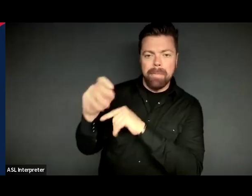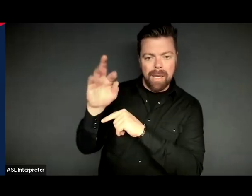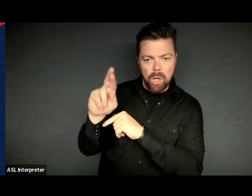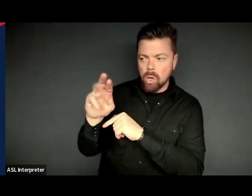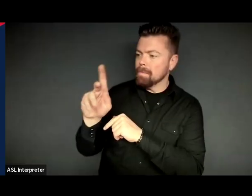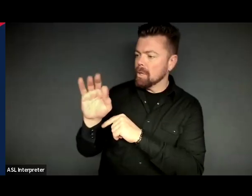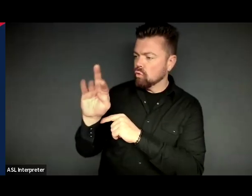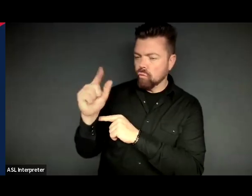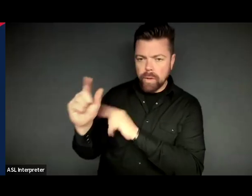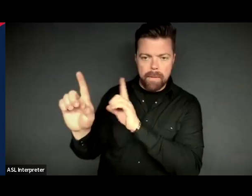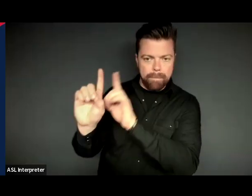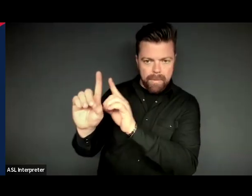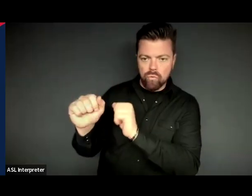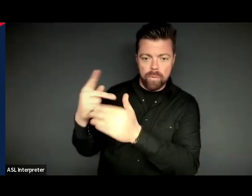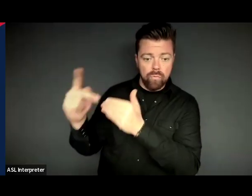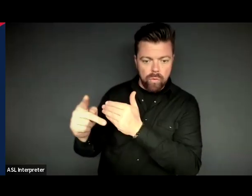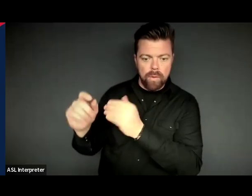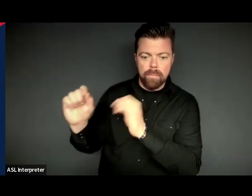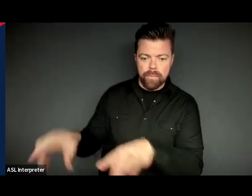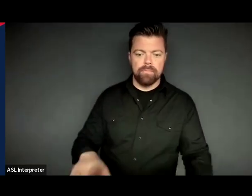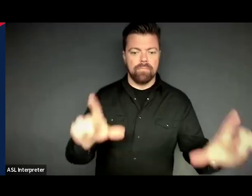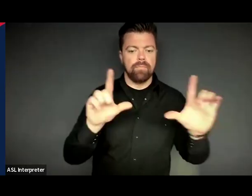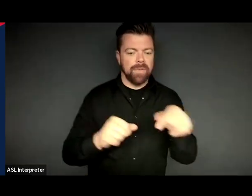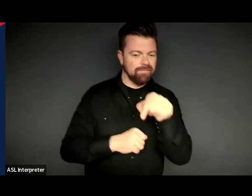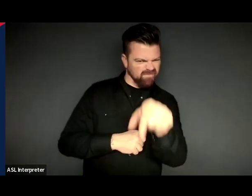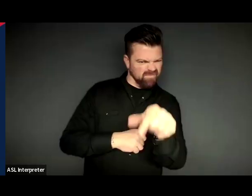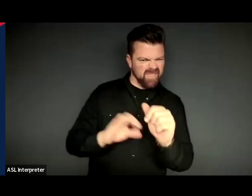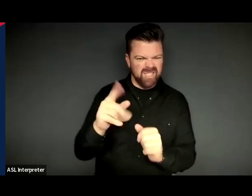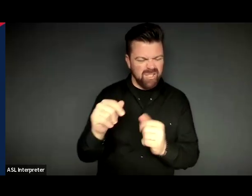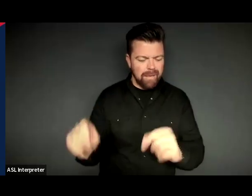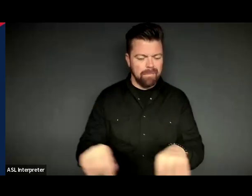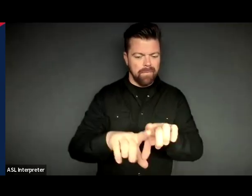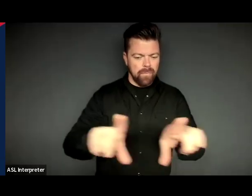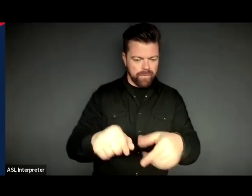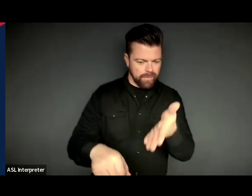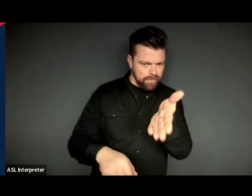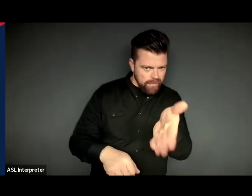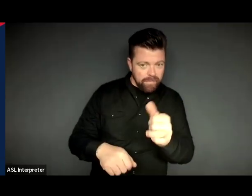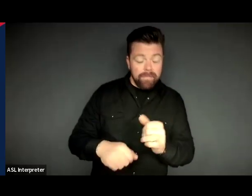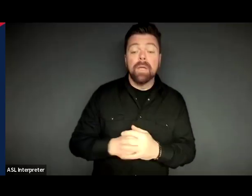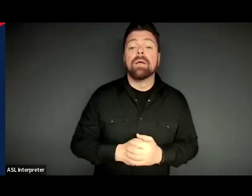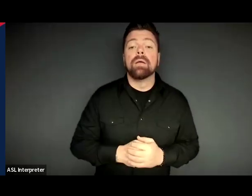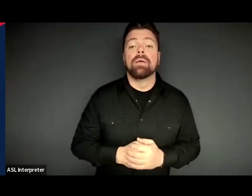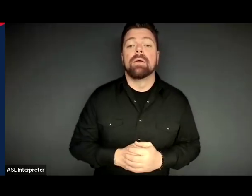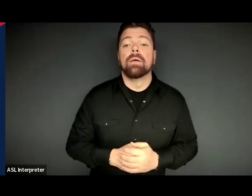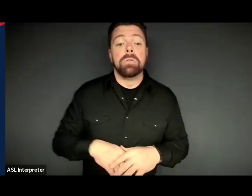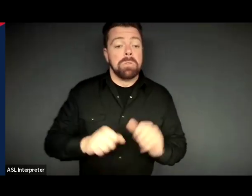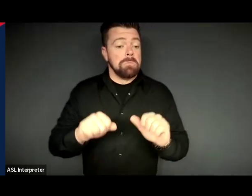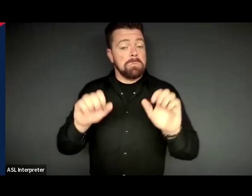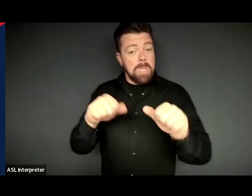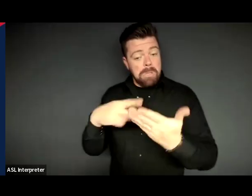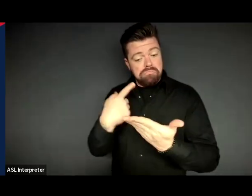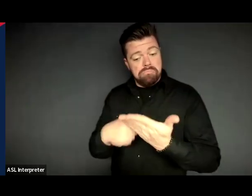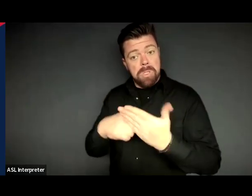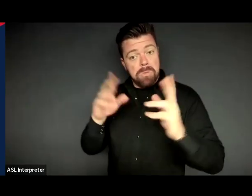up right up here in the chat box any second here. But if you have, you can talk to somebody